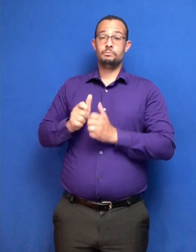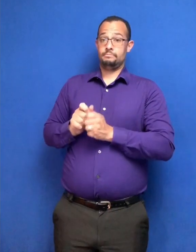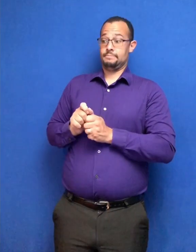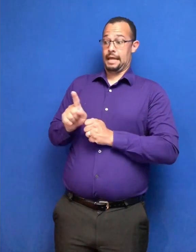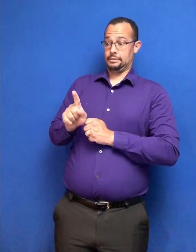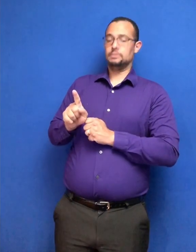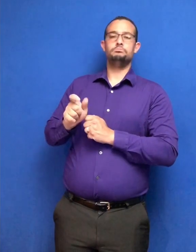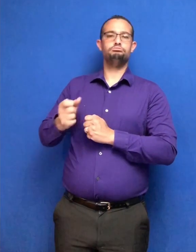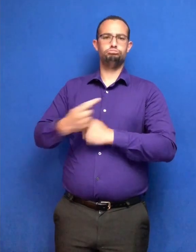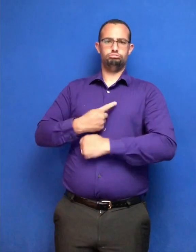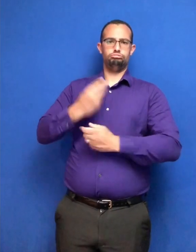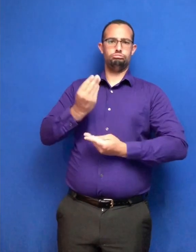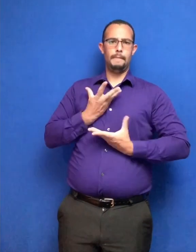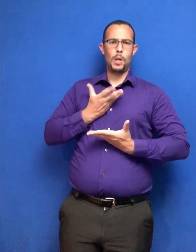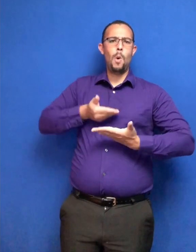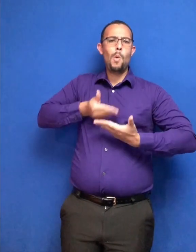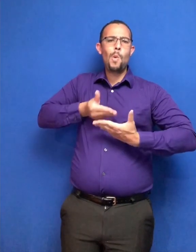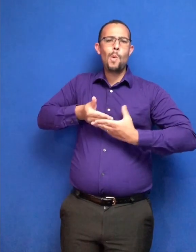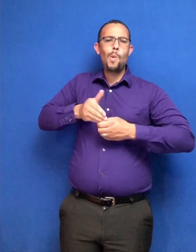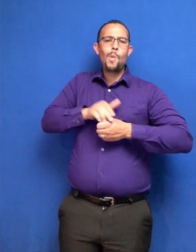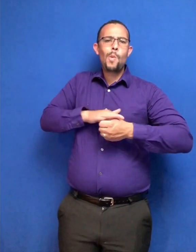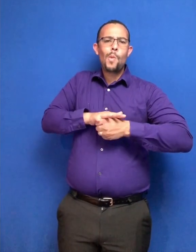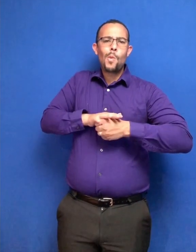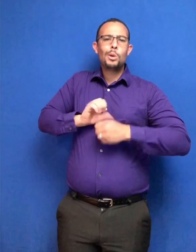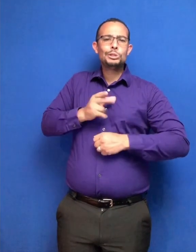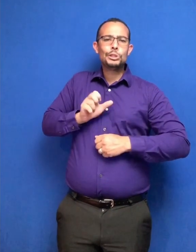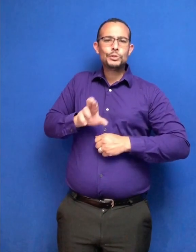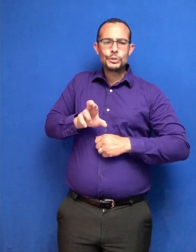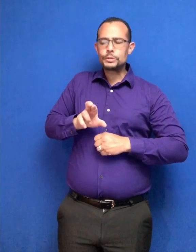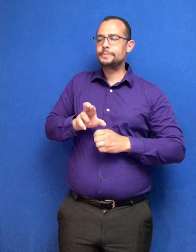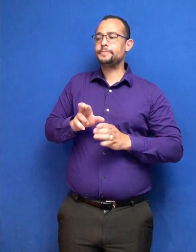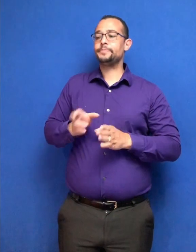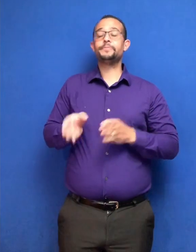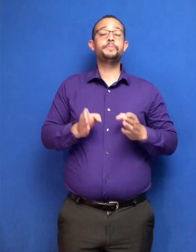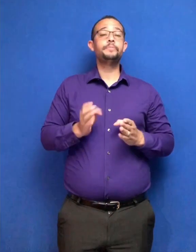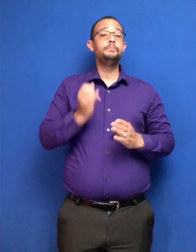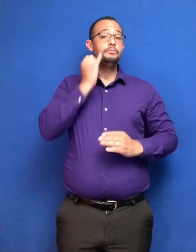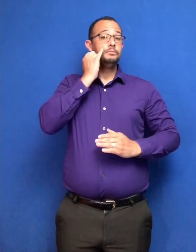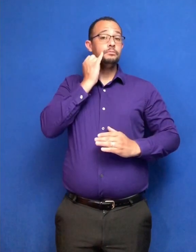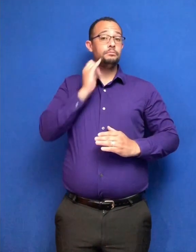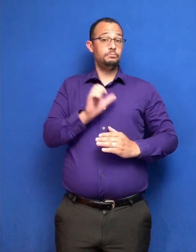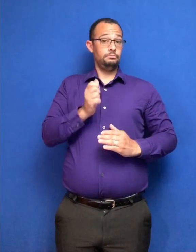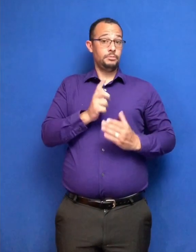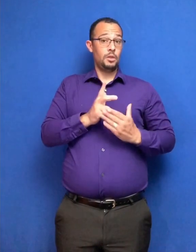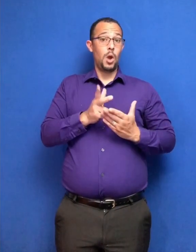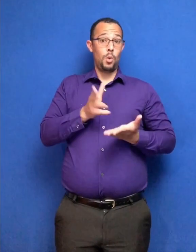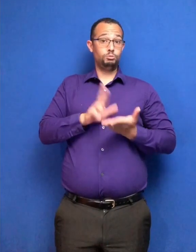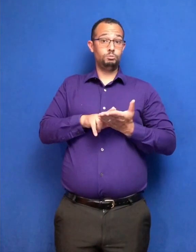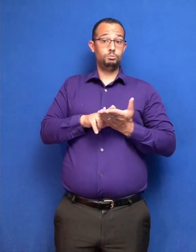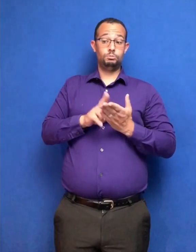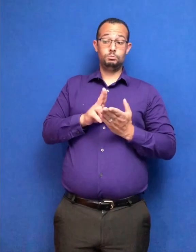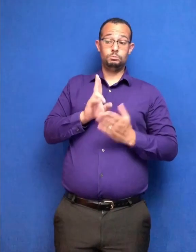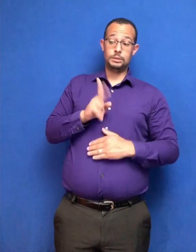If you want to monitor severe weather warnings on your phone for emergencies, you can